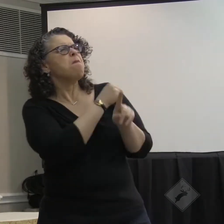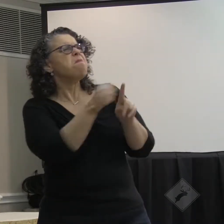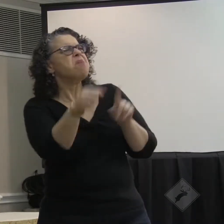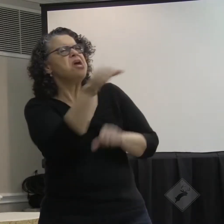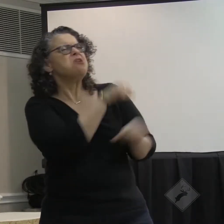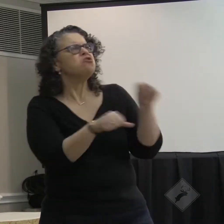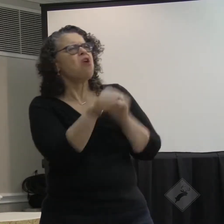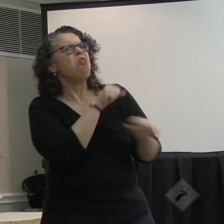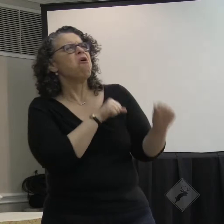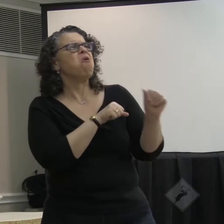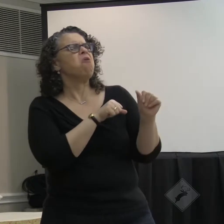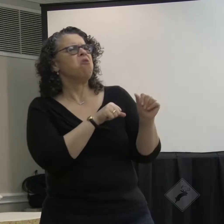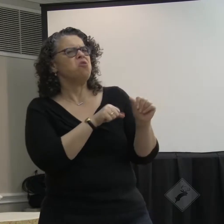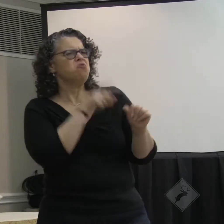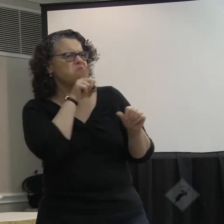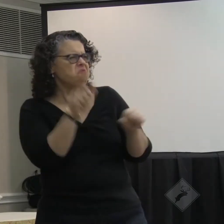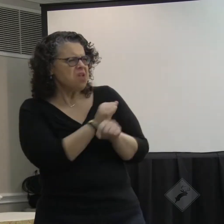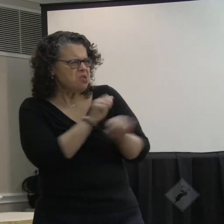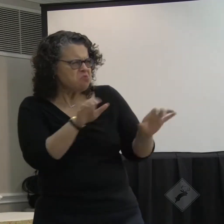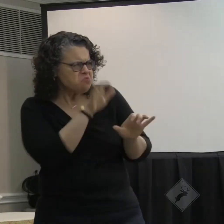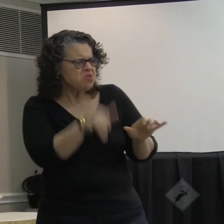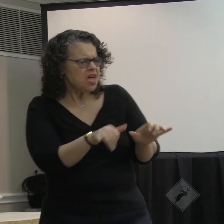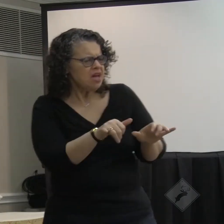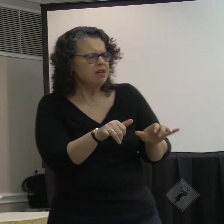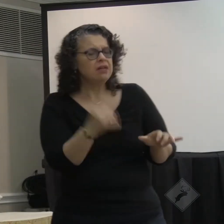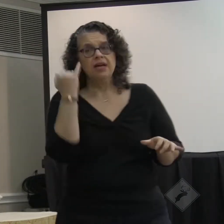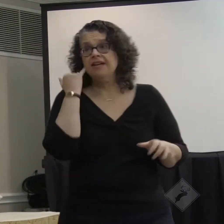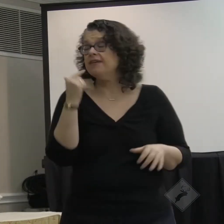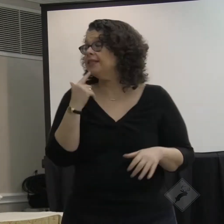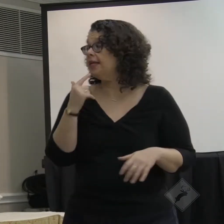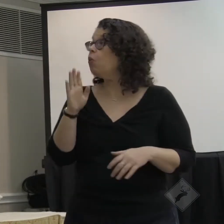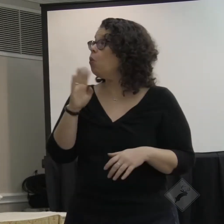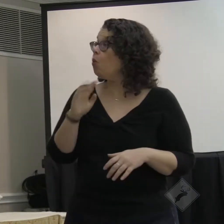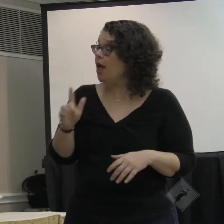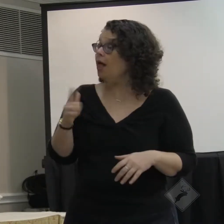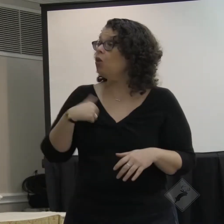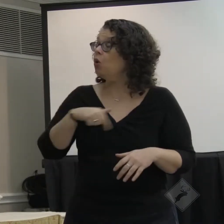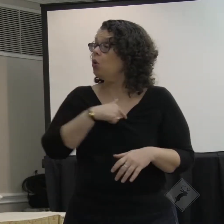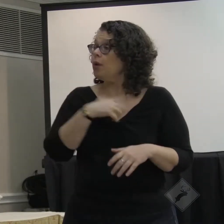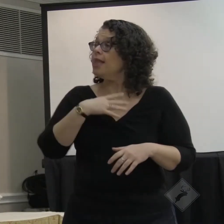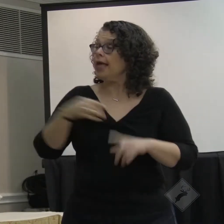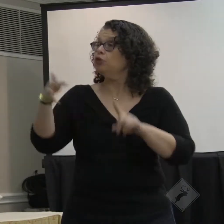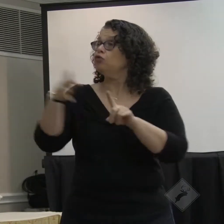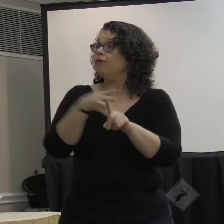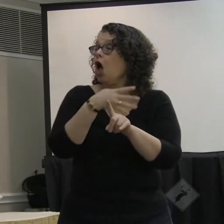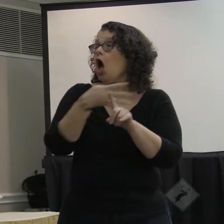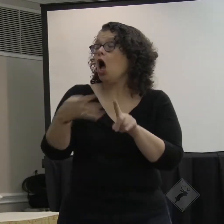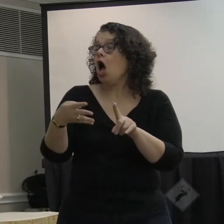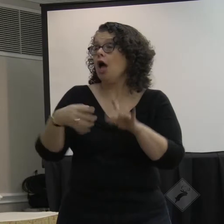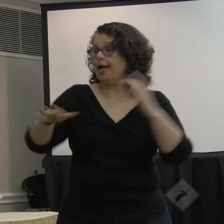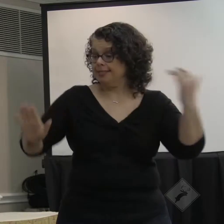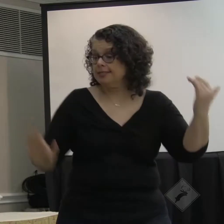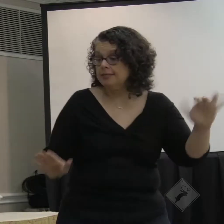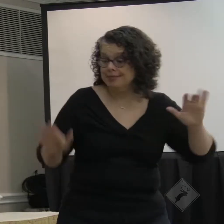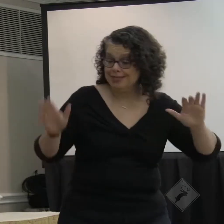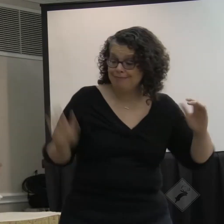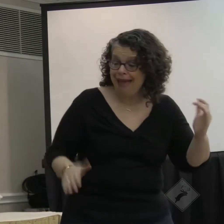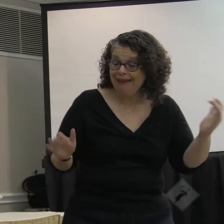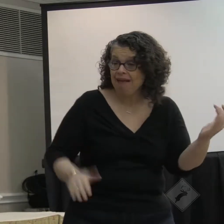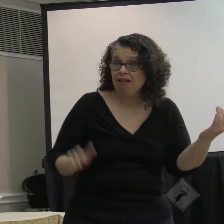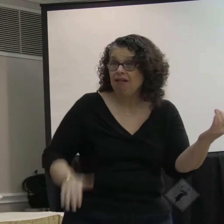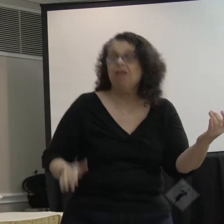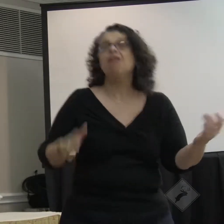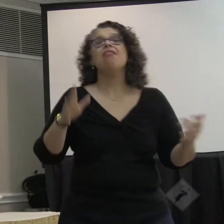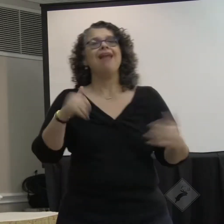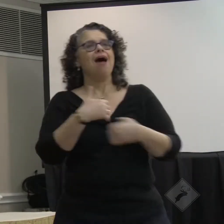up, do you really do that? And if I said, well, we like to flog and we like to spank, well, that kind